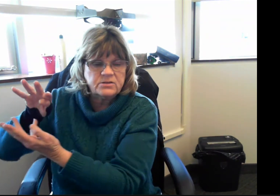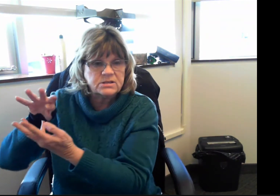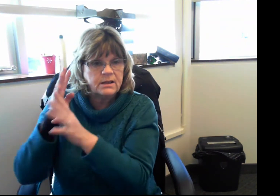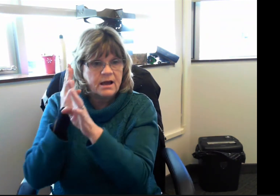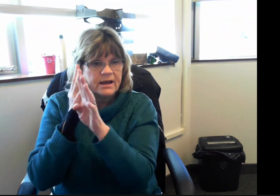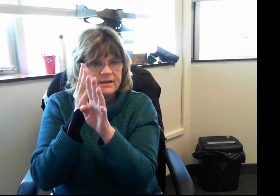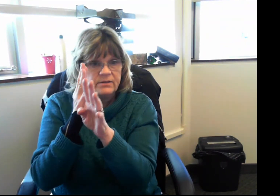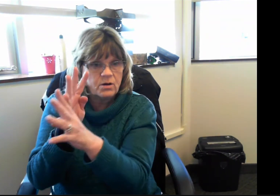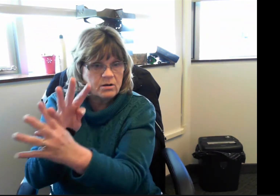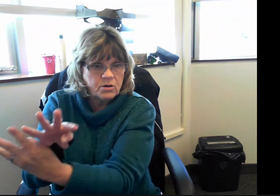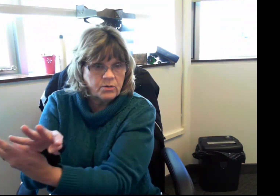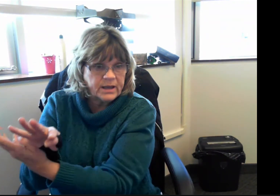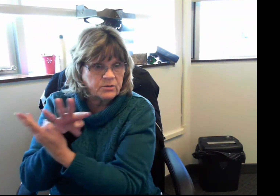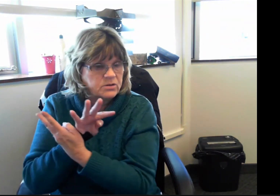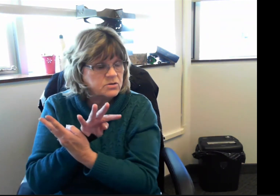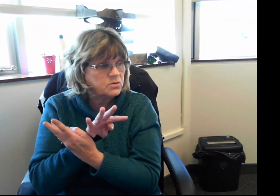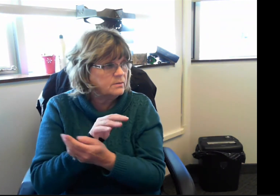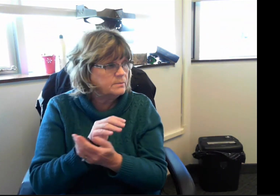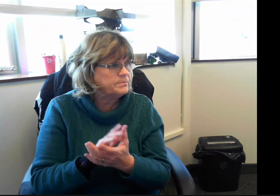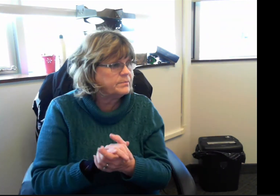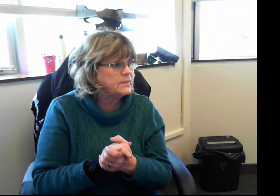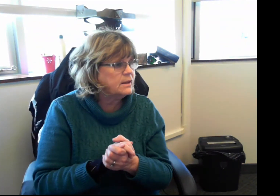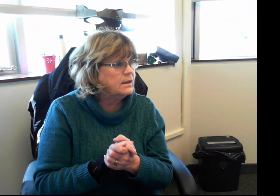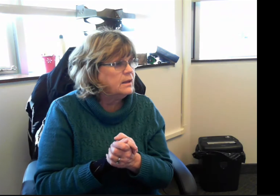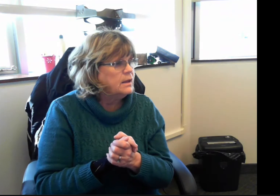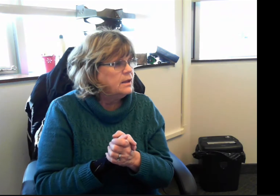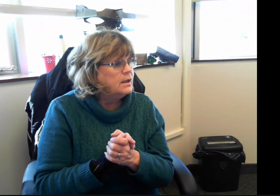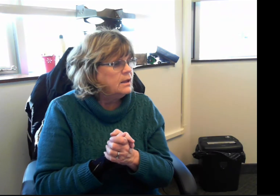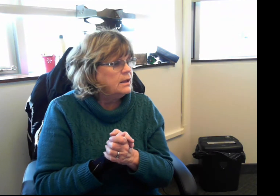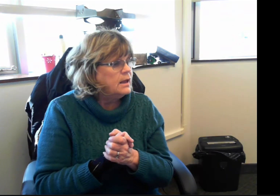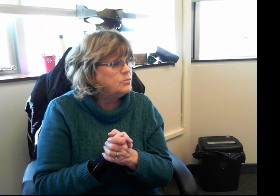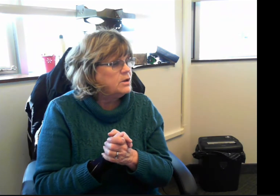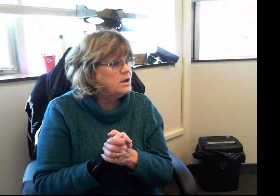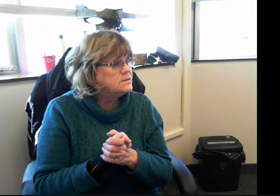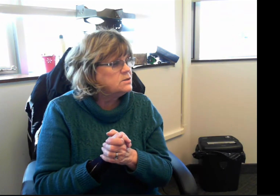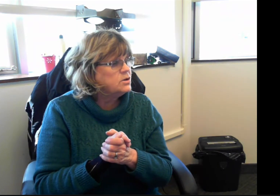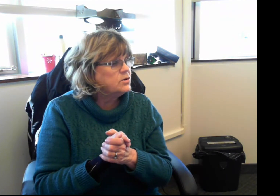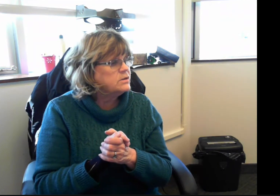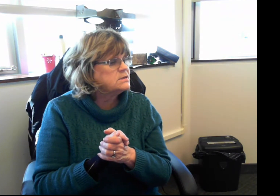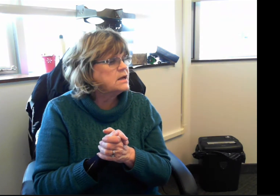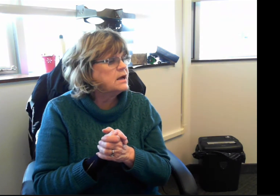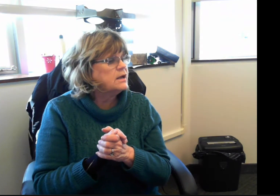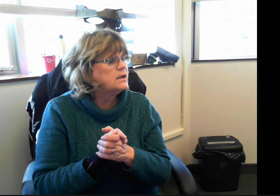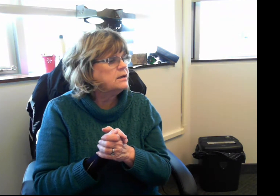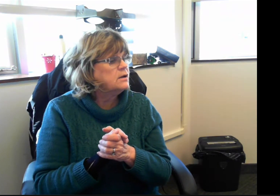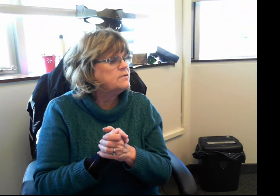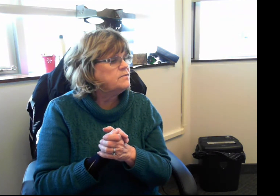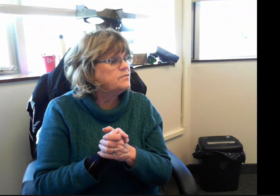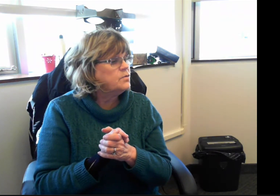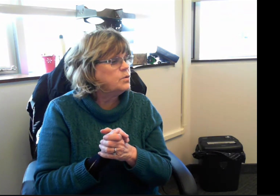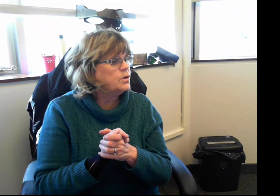Here's the line, and they're all going out the door. And we also learned the sign